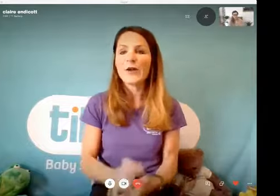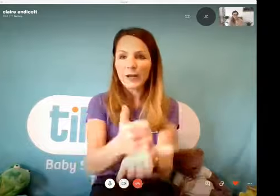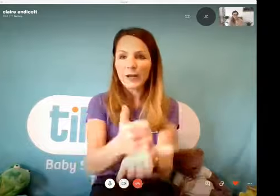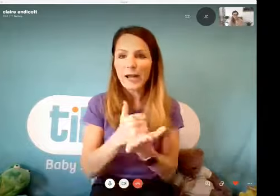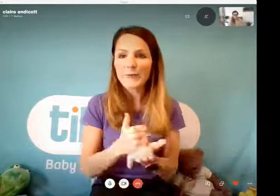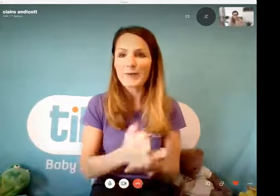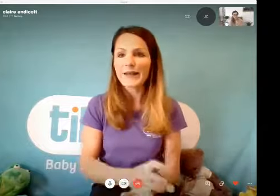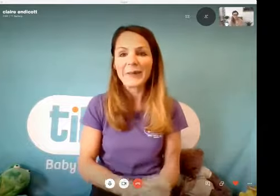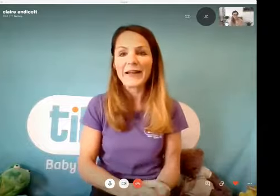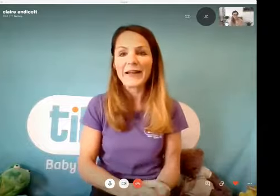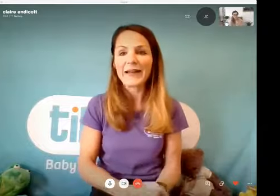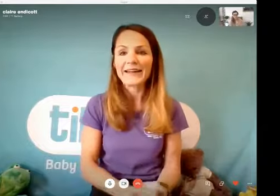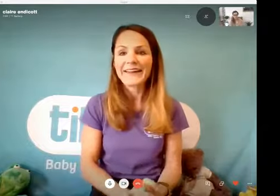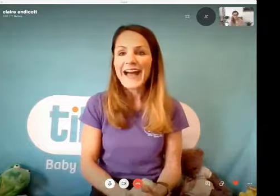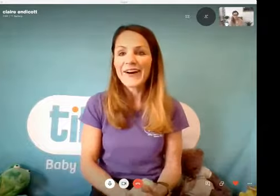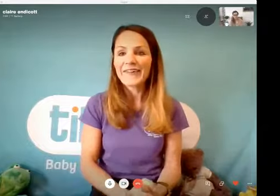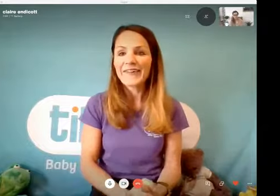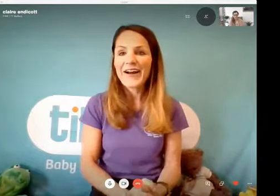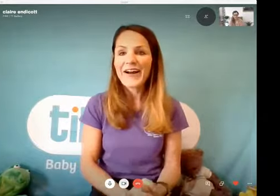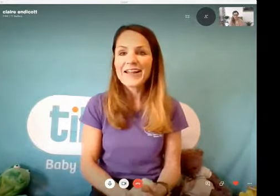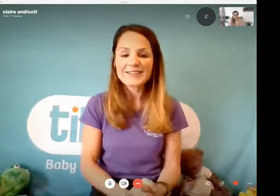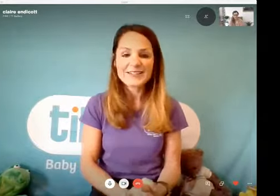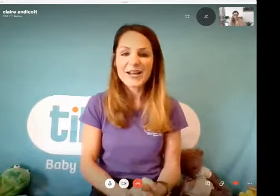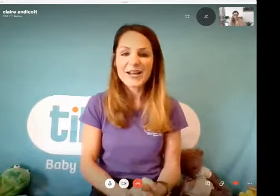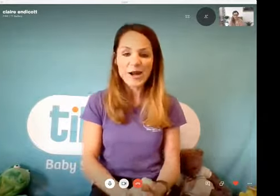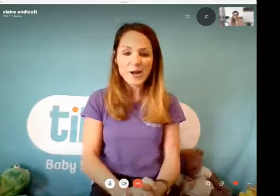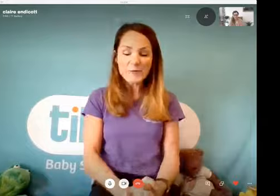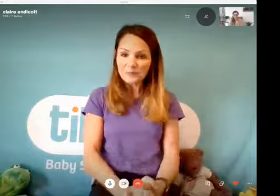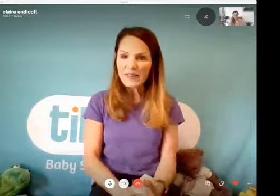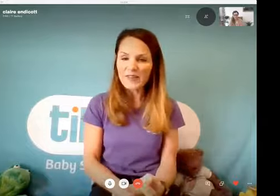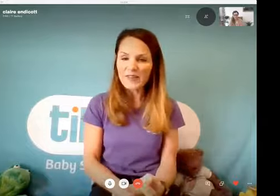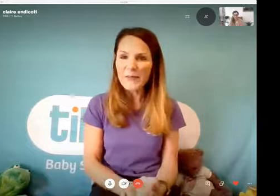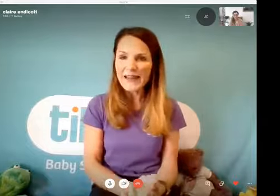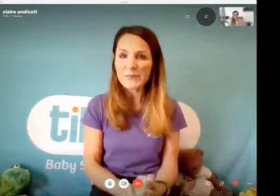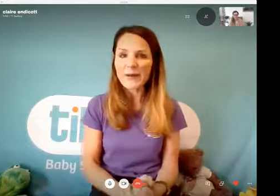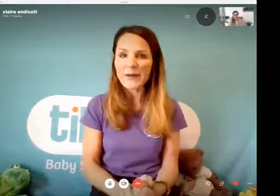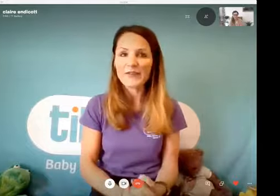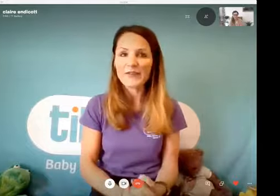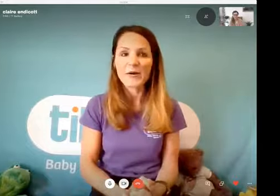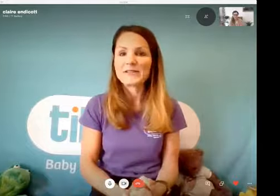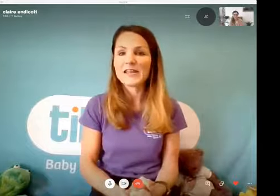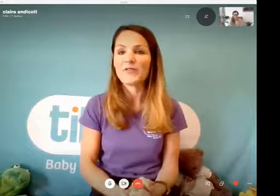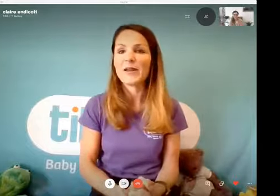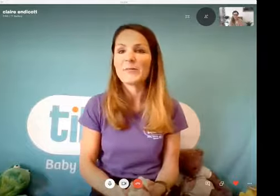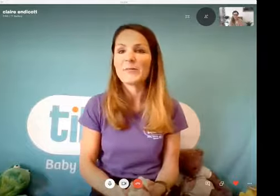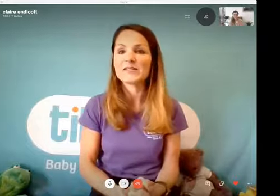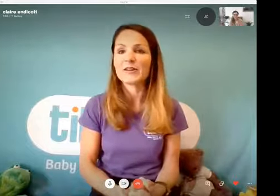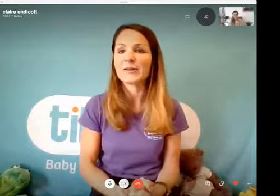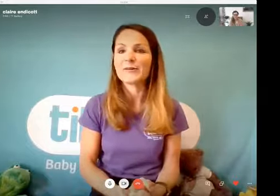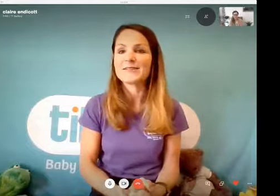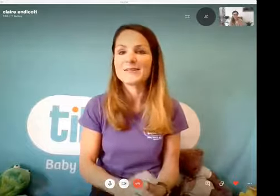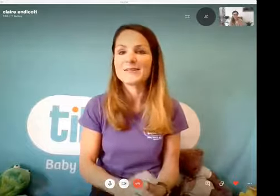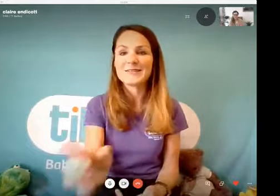you a little bit. All right, so the main benefit, I would say, of baby sign language, and just see Jade's cat